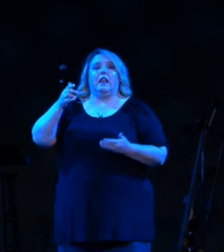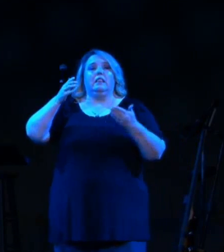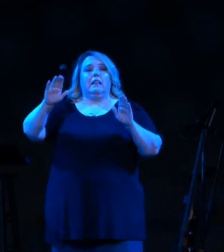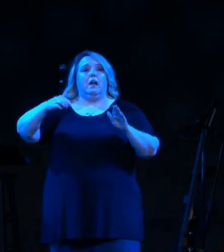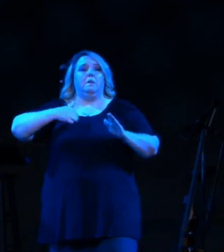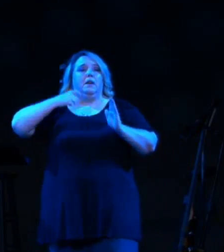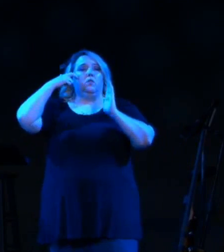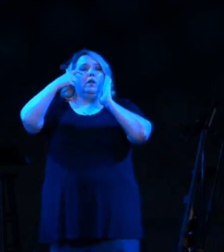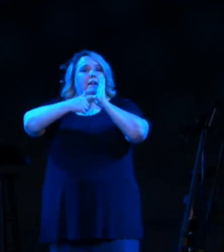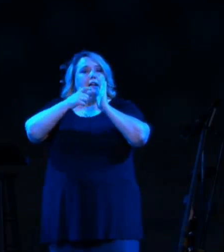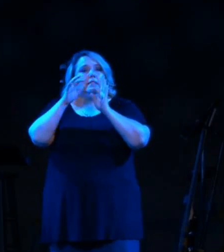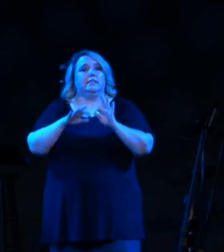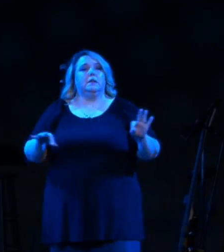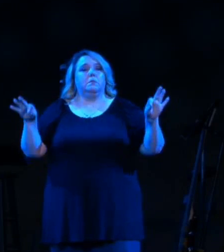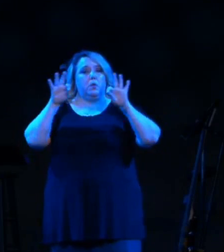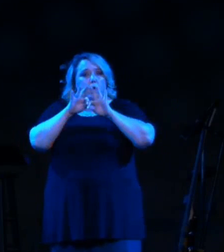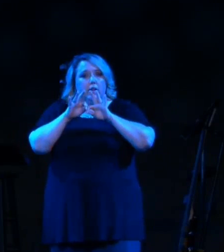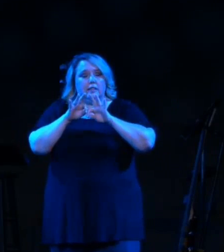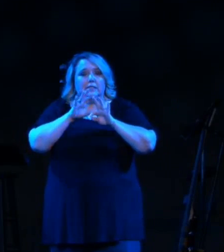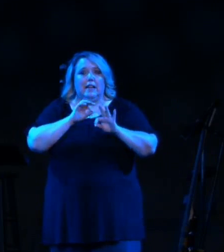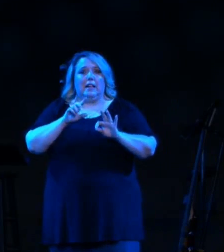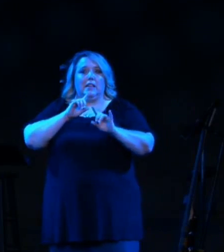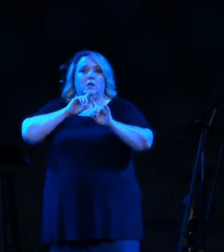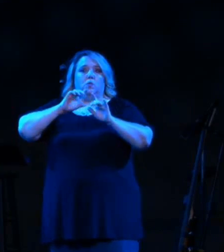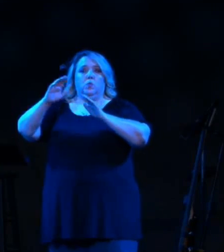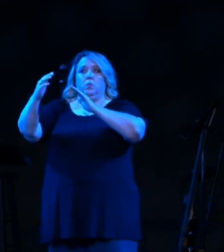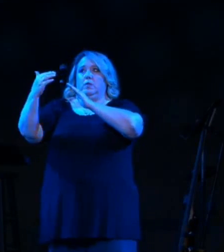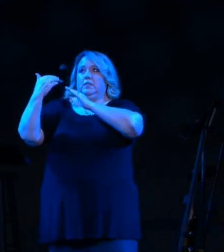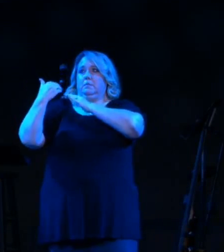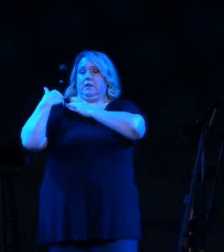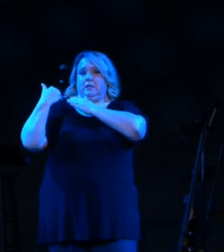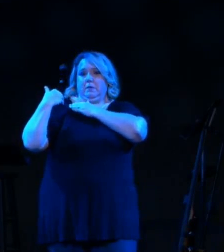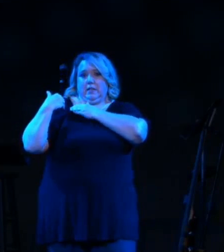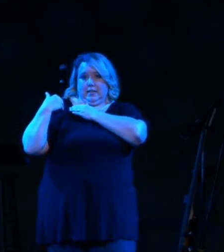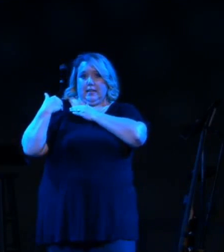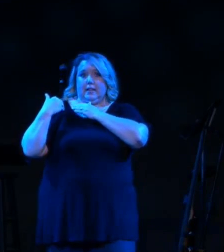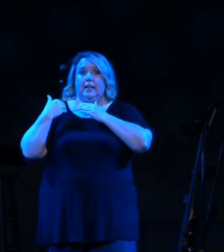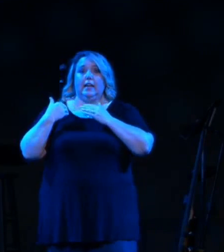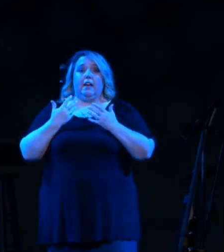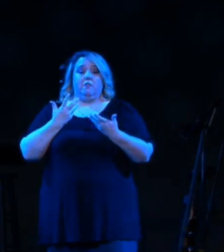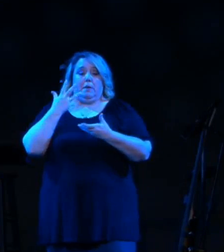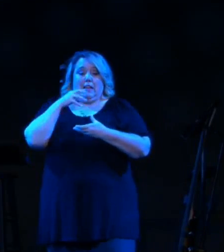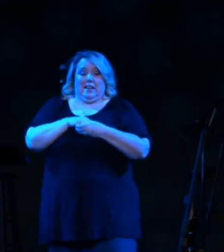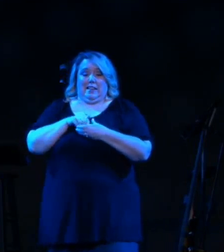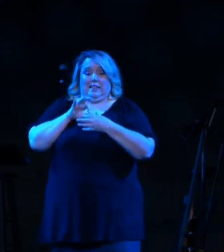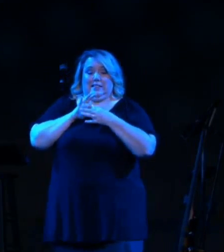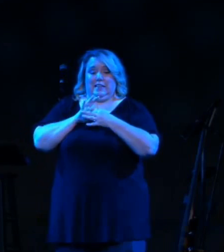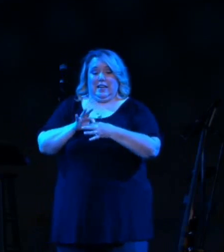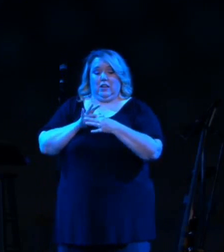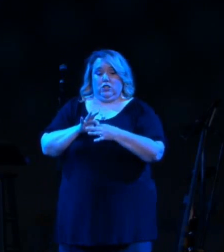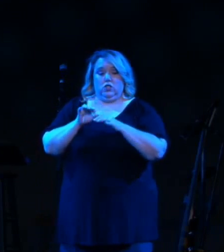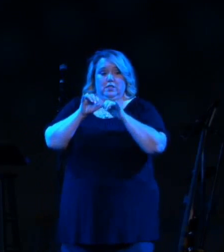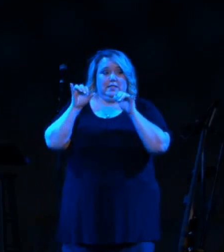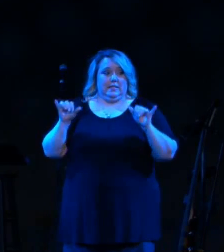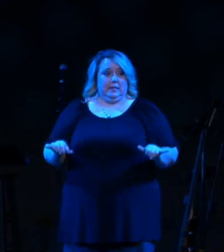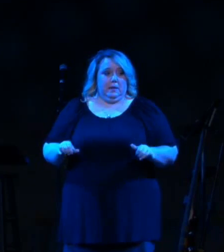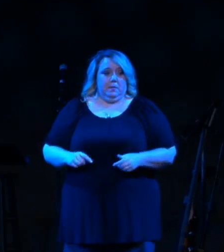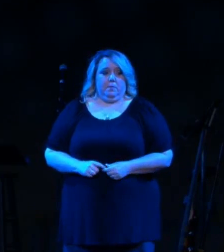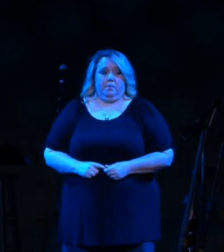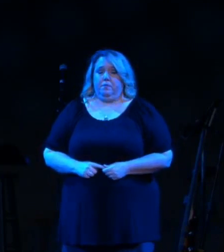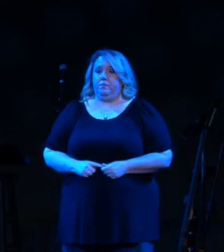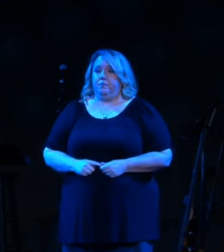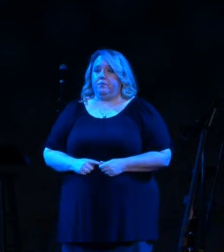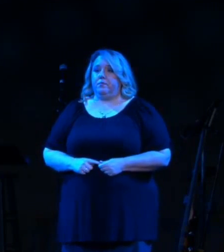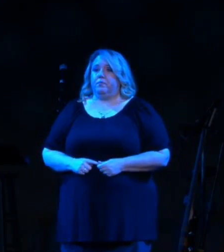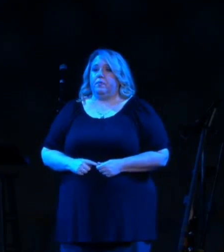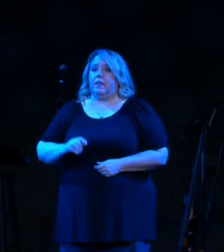to recognize the importance and the responsibility of being in this connectional system,